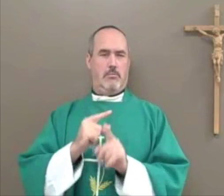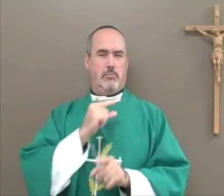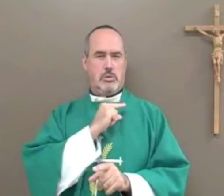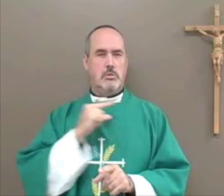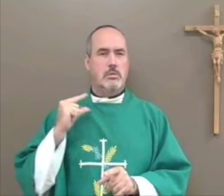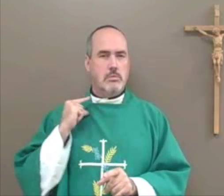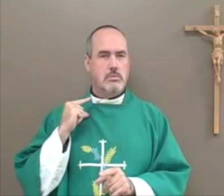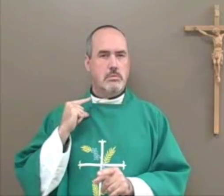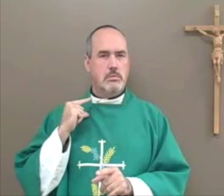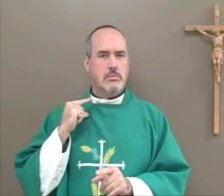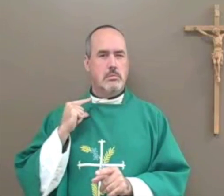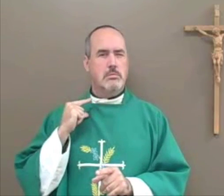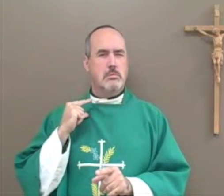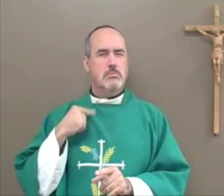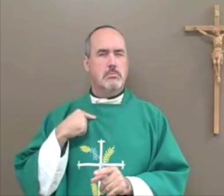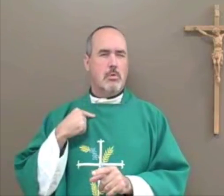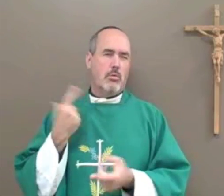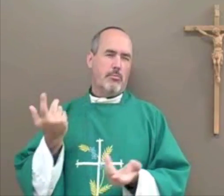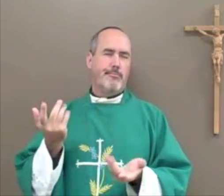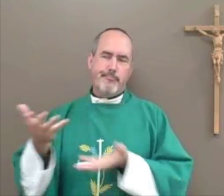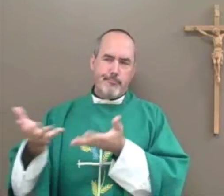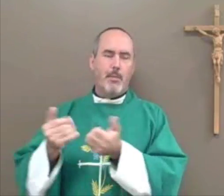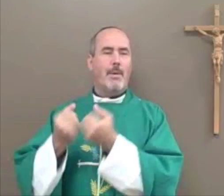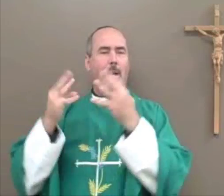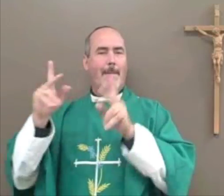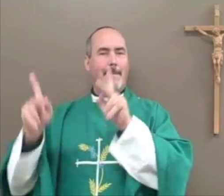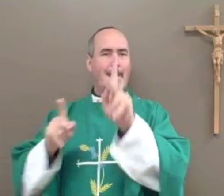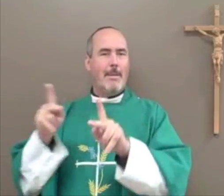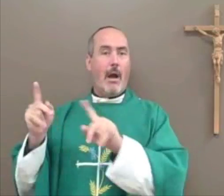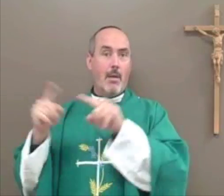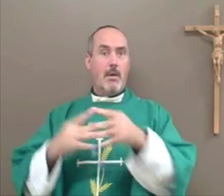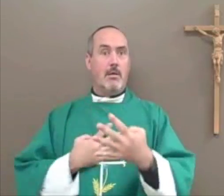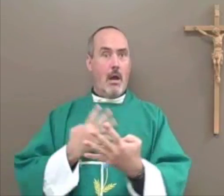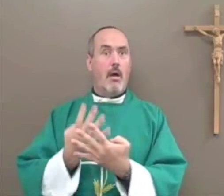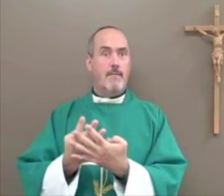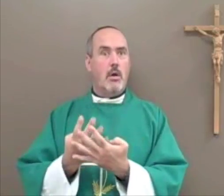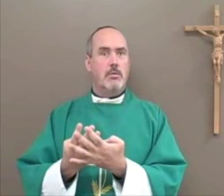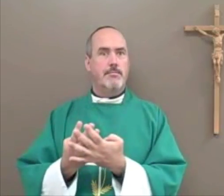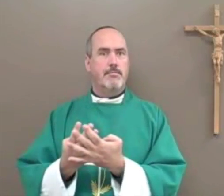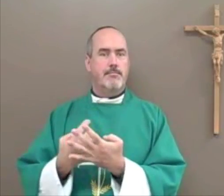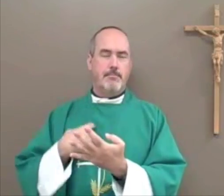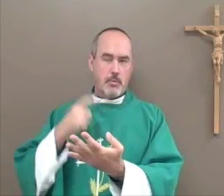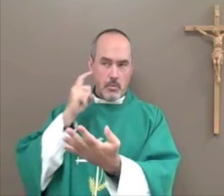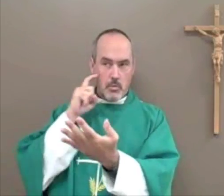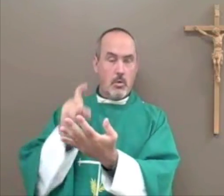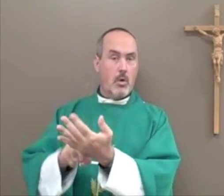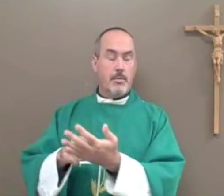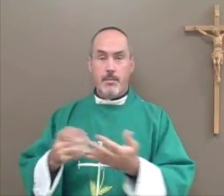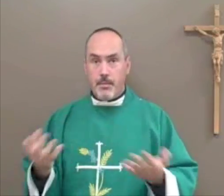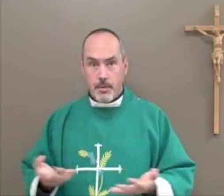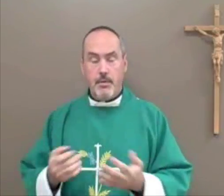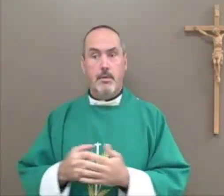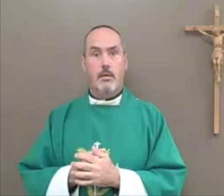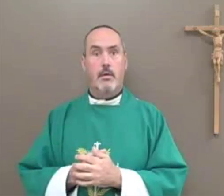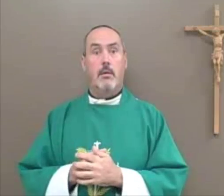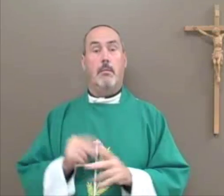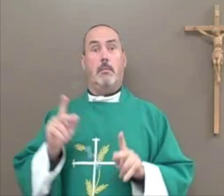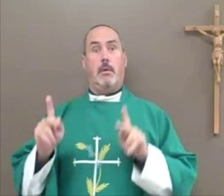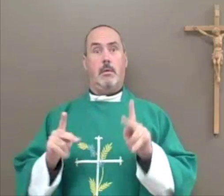As a priest, I've talked with many people that have come for confession. And one thing that I do